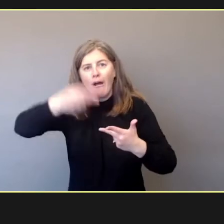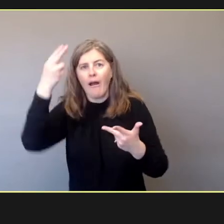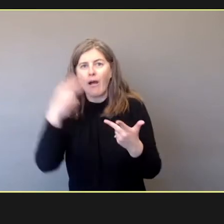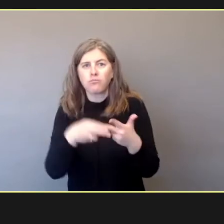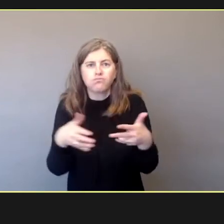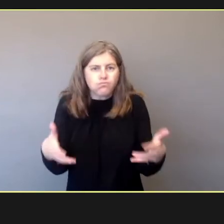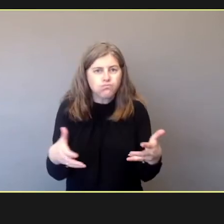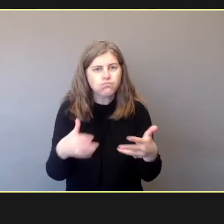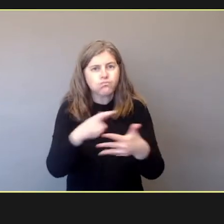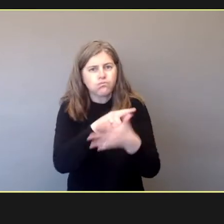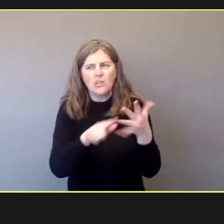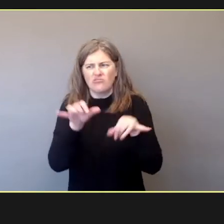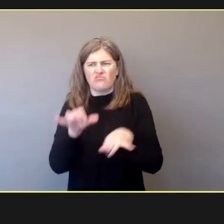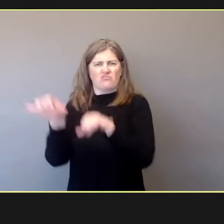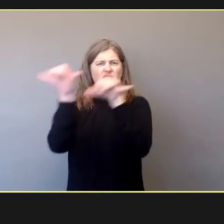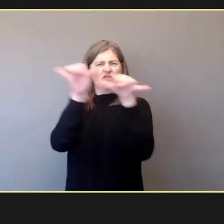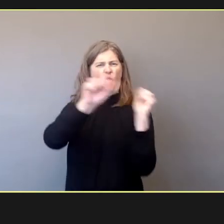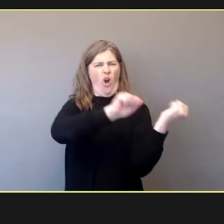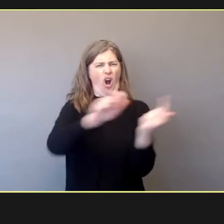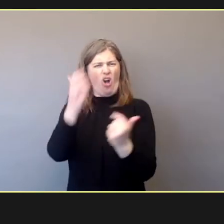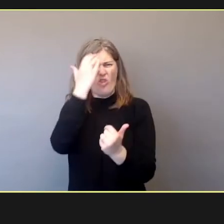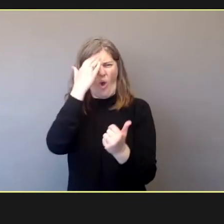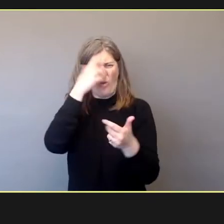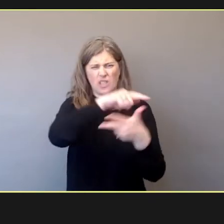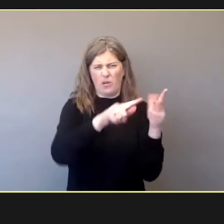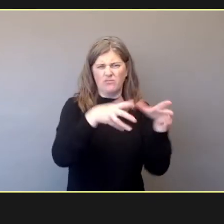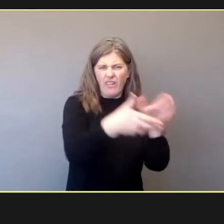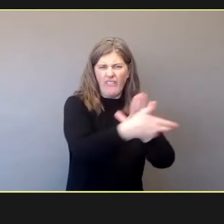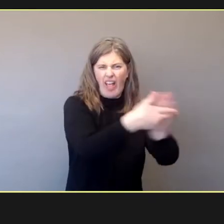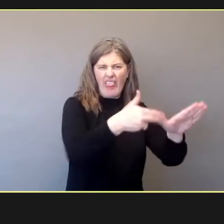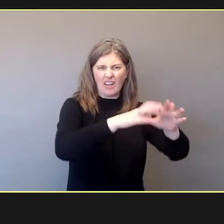is universal. And this is not about